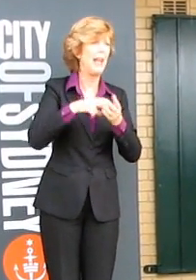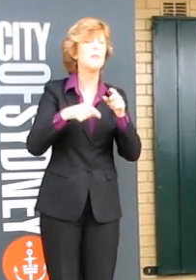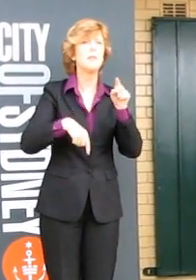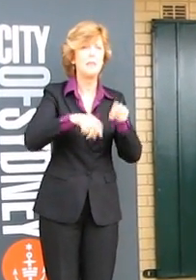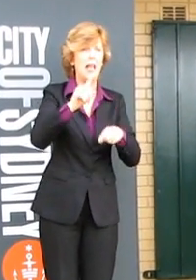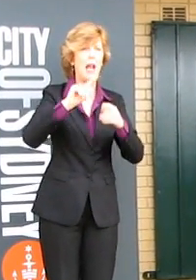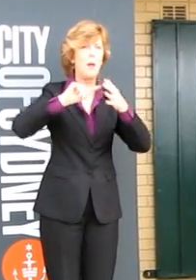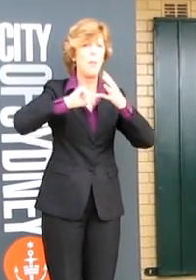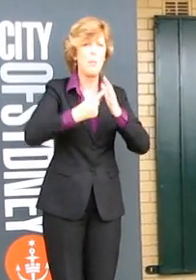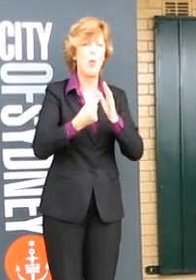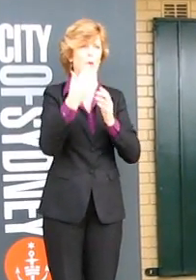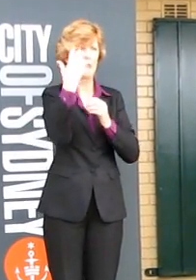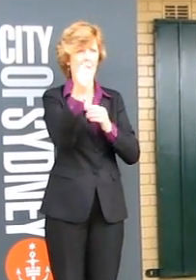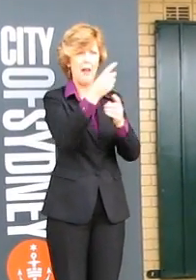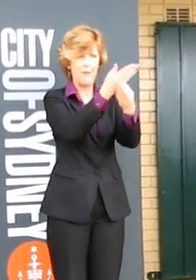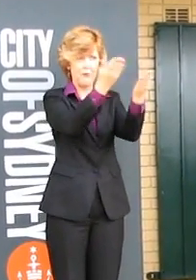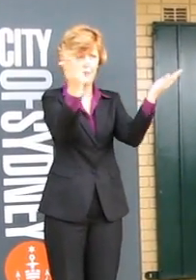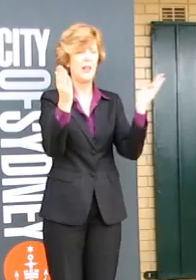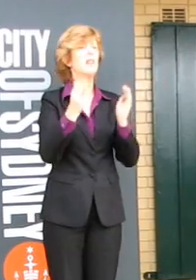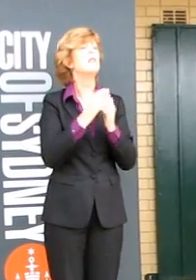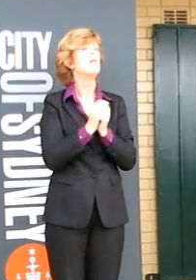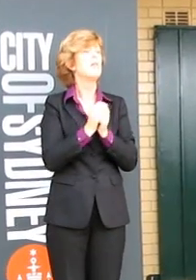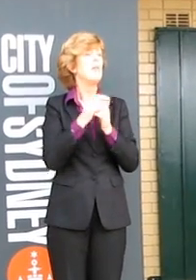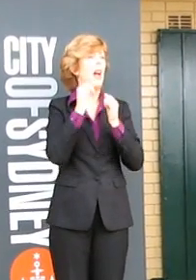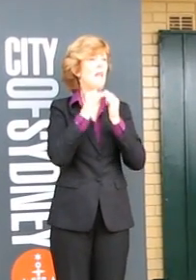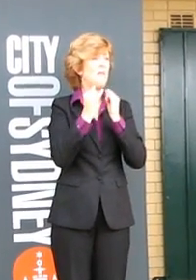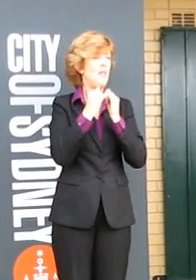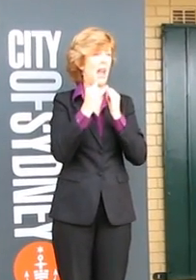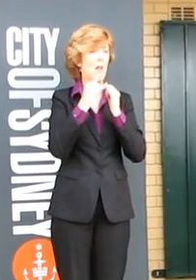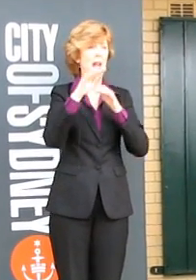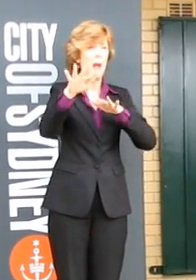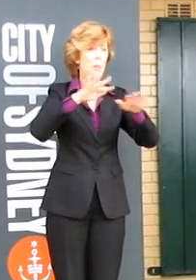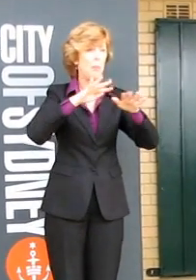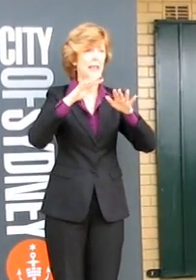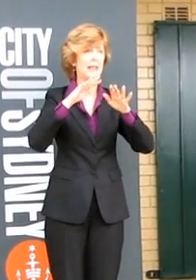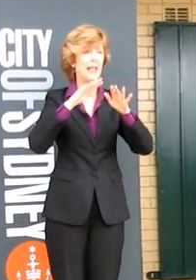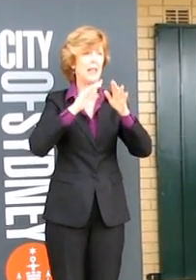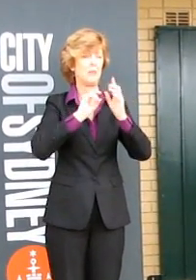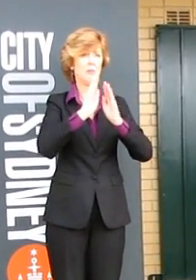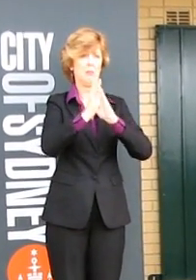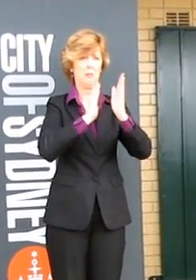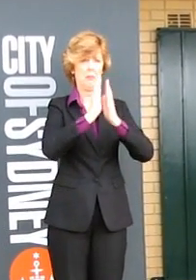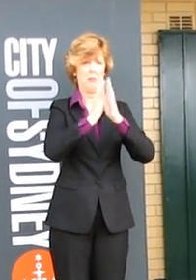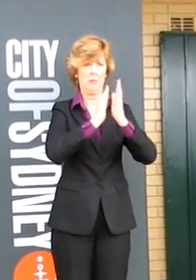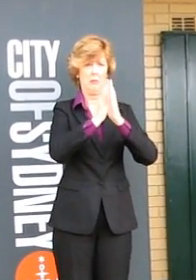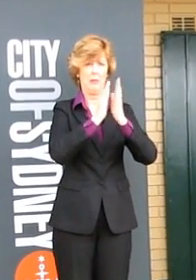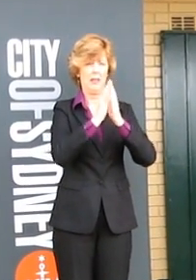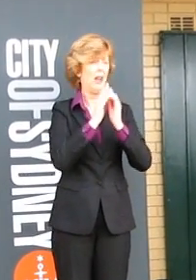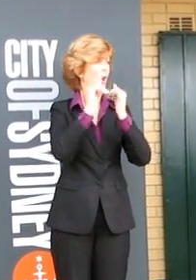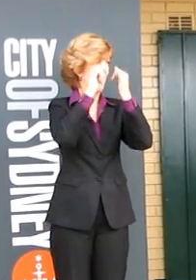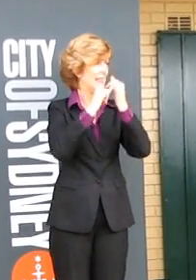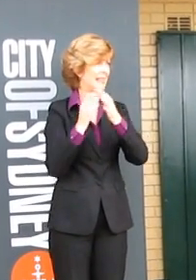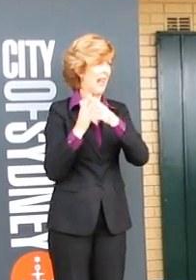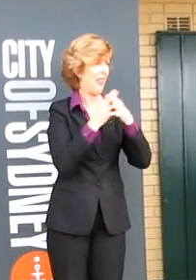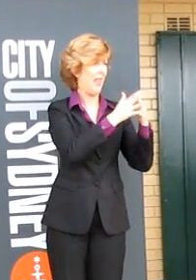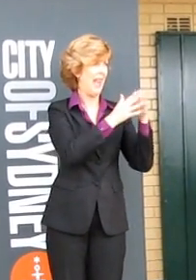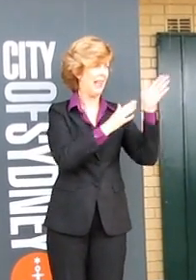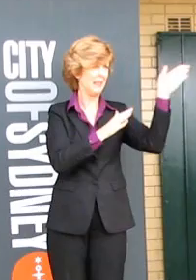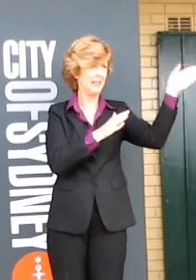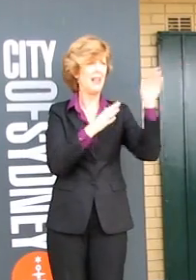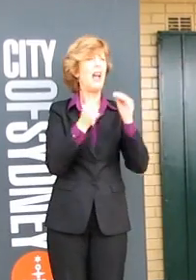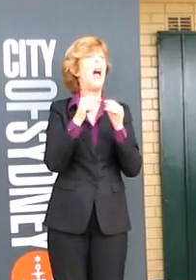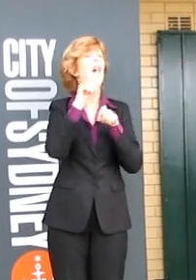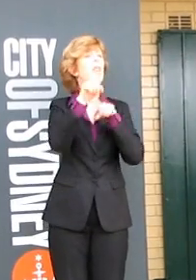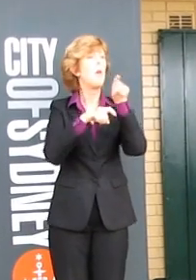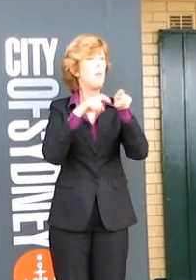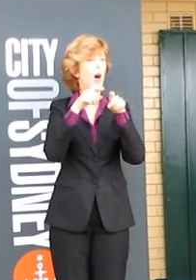around. It's a major thoroughfare at the southern end of the CBD, and it's going to have a bikeway, separated bikeway linking up to